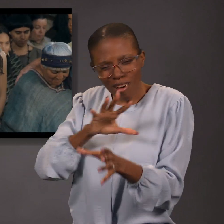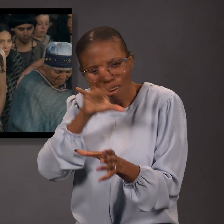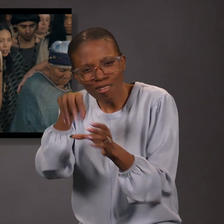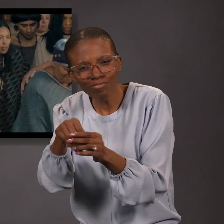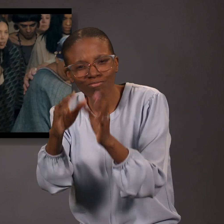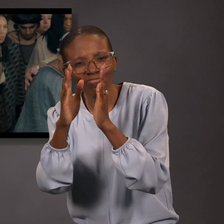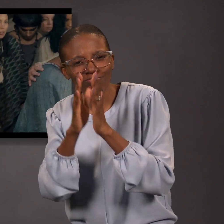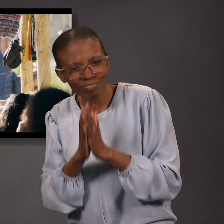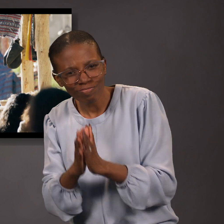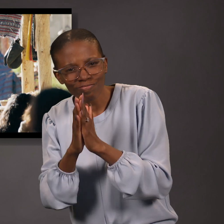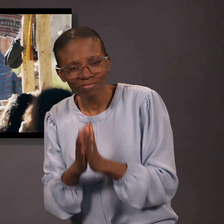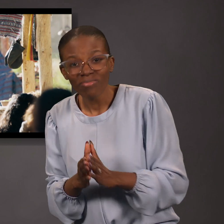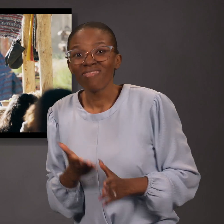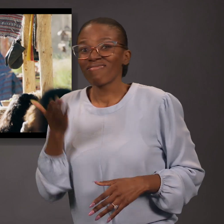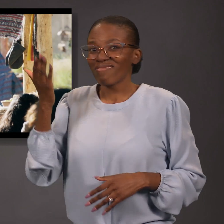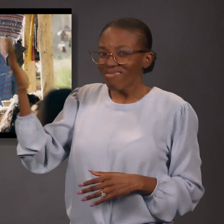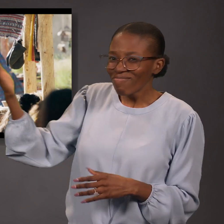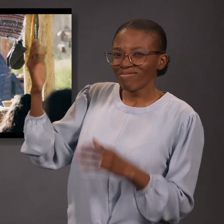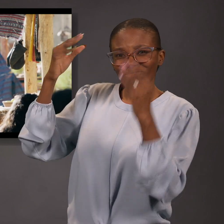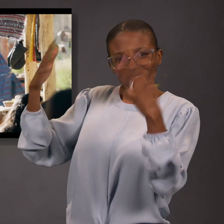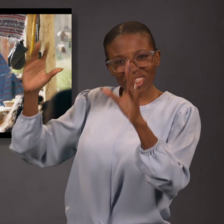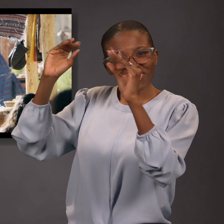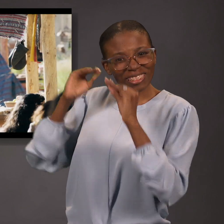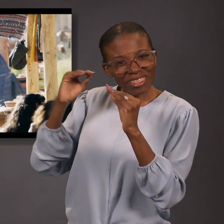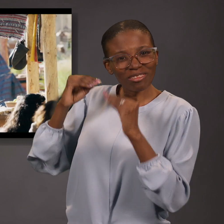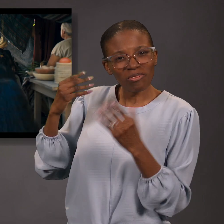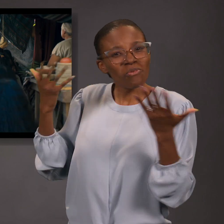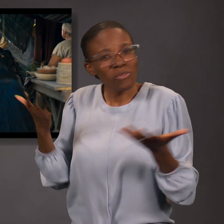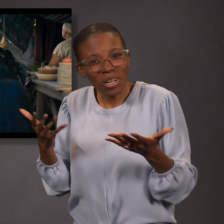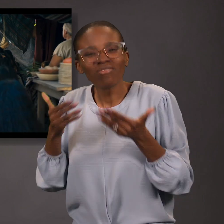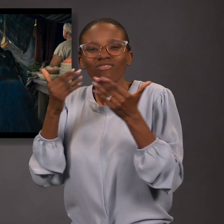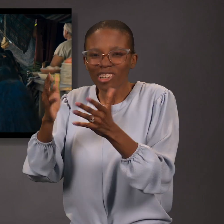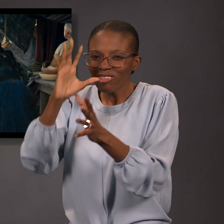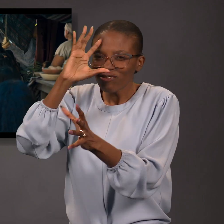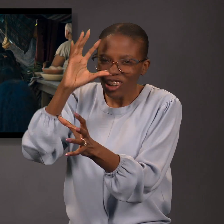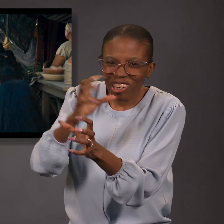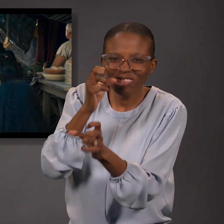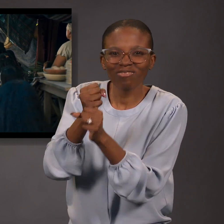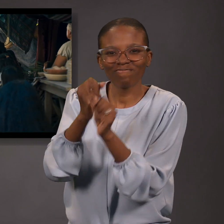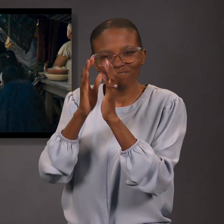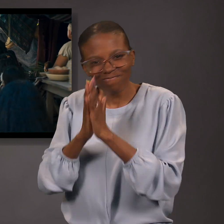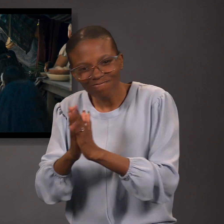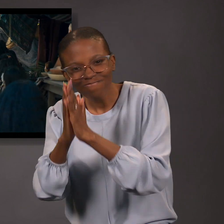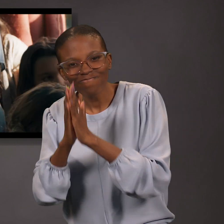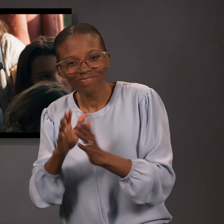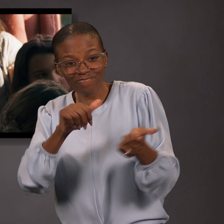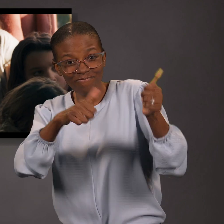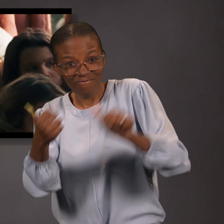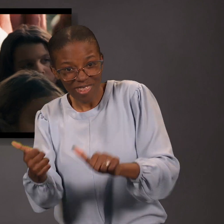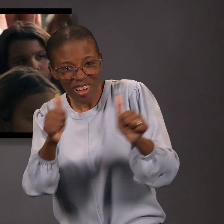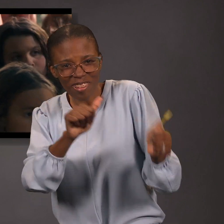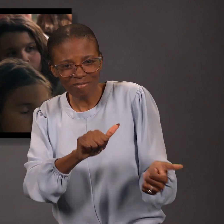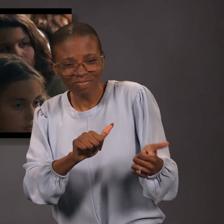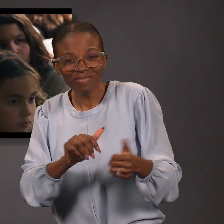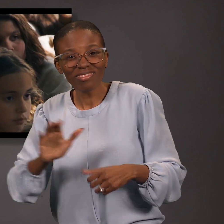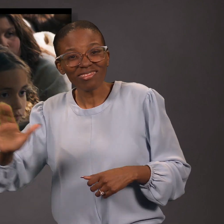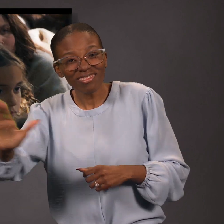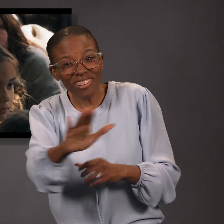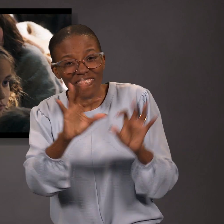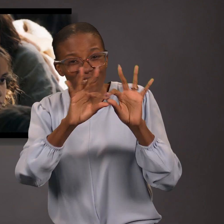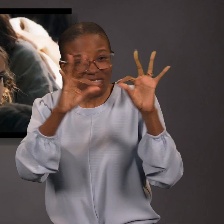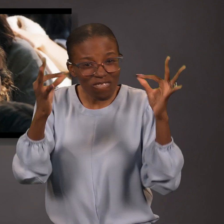And he taught us to have faith in him and pray always and to follow